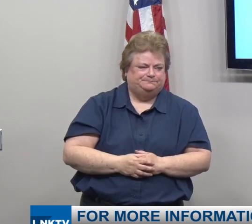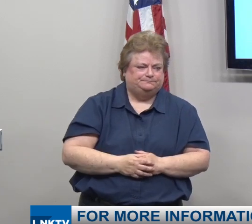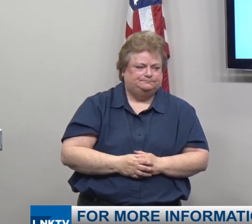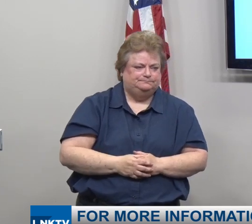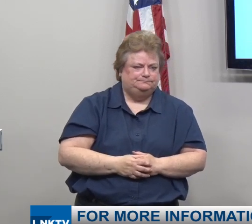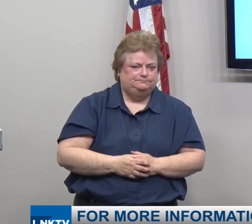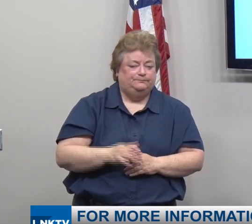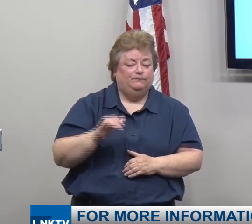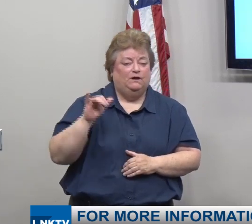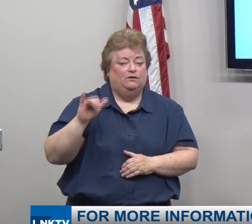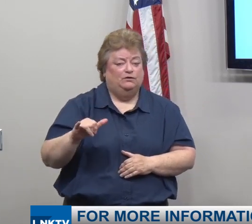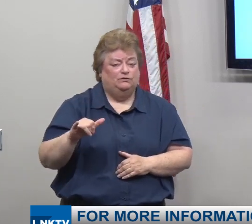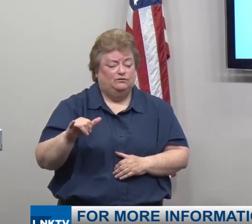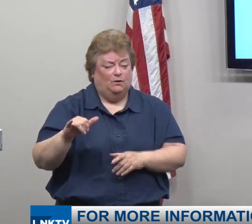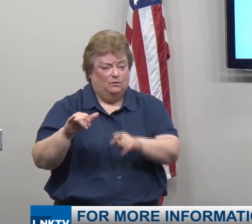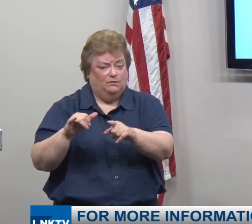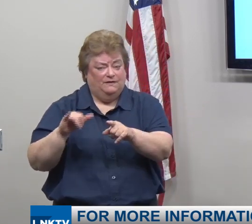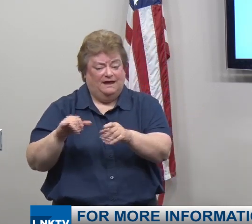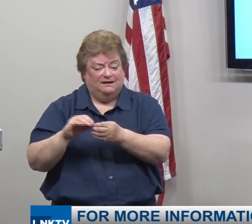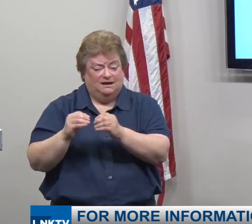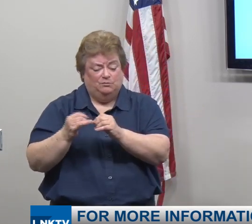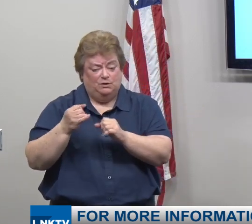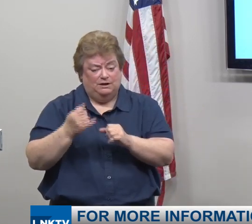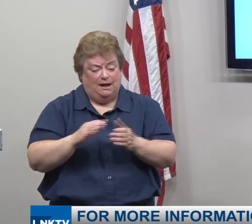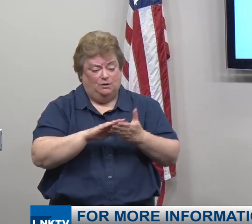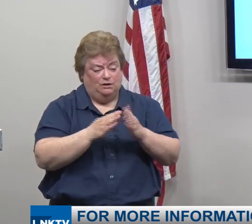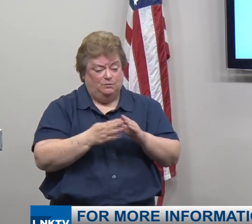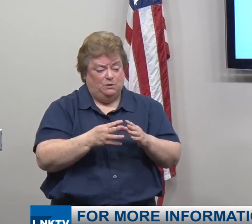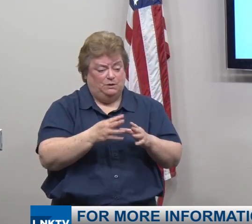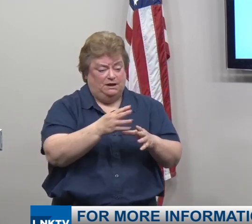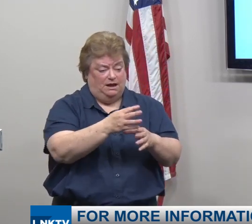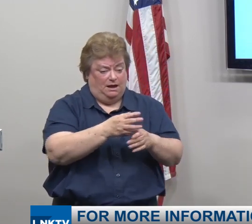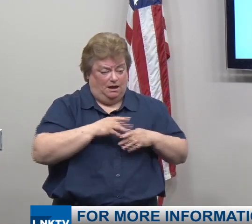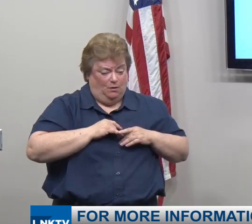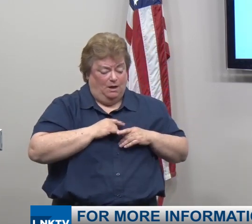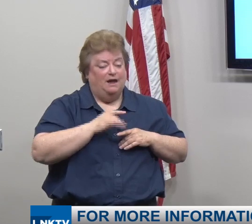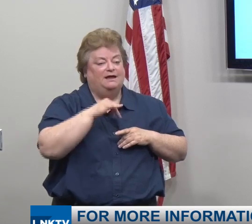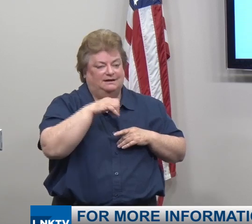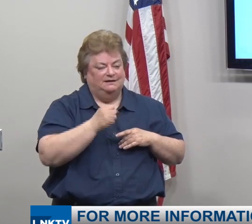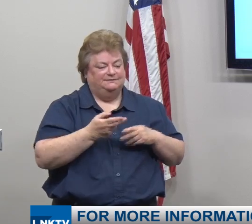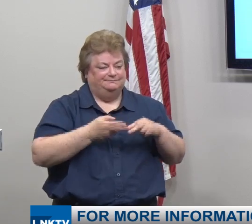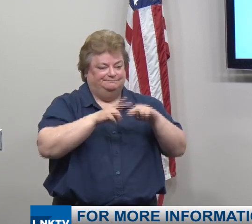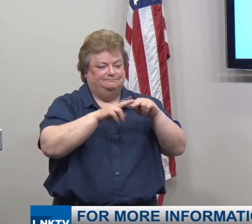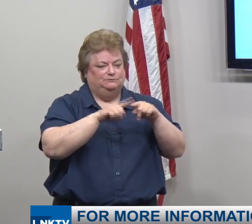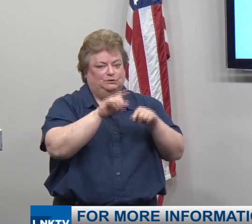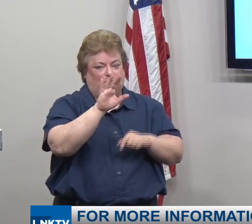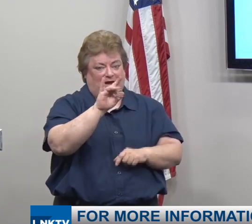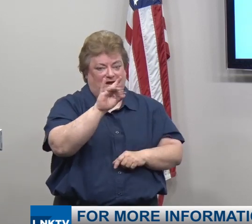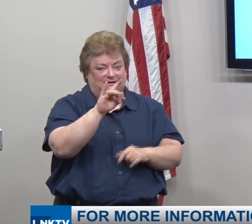So the number of community acquired is up to 18 then? Correct.